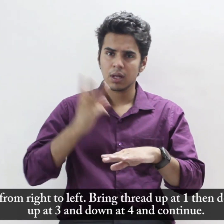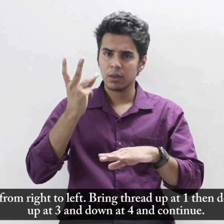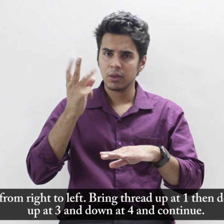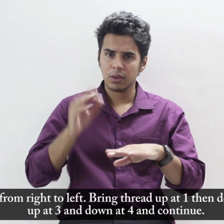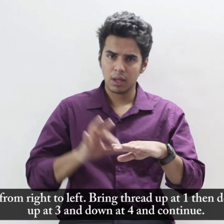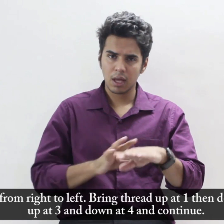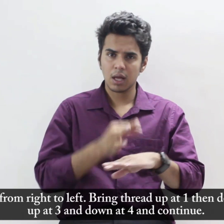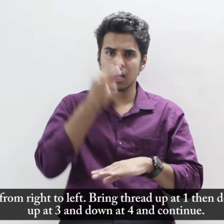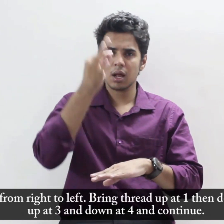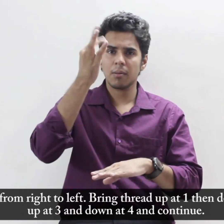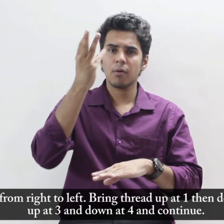and continue.